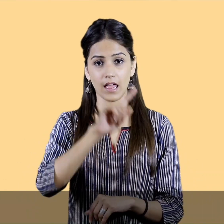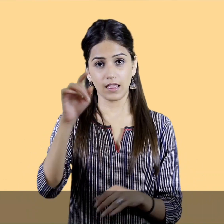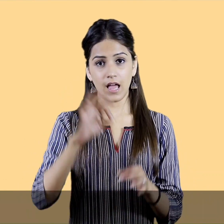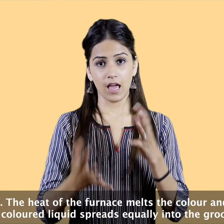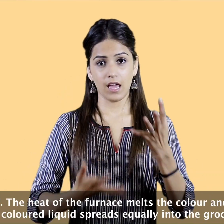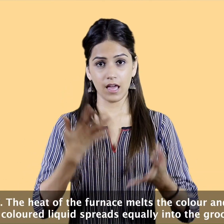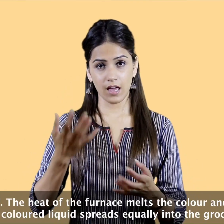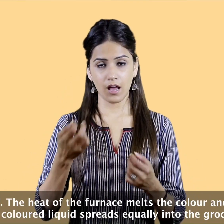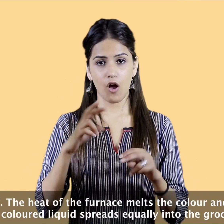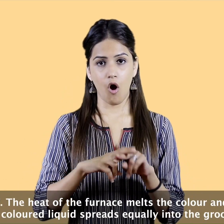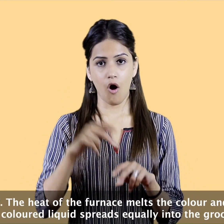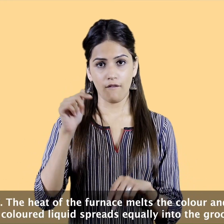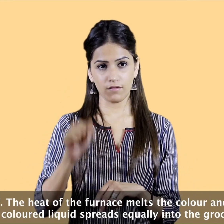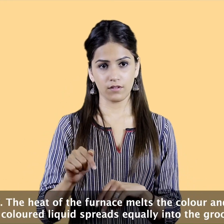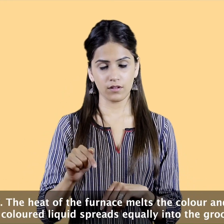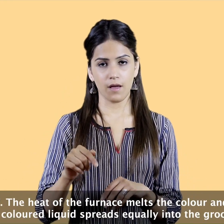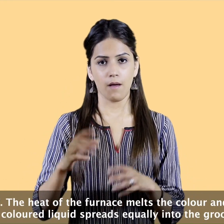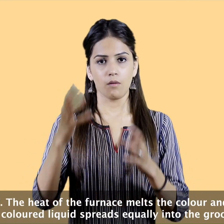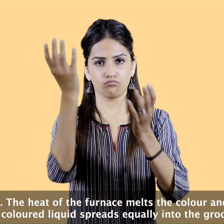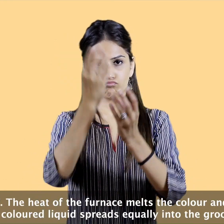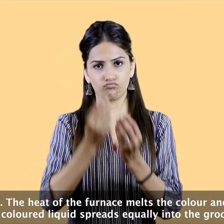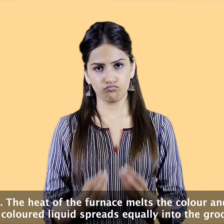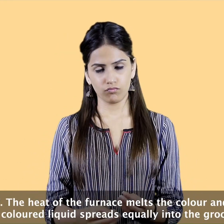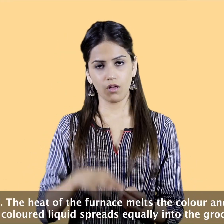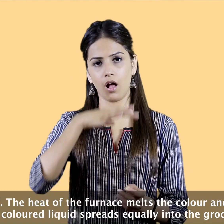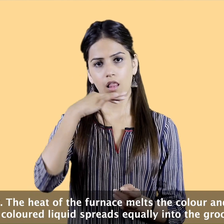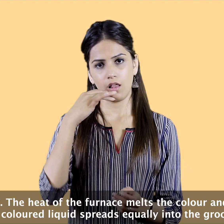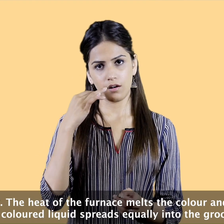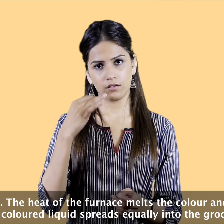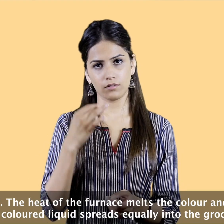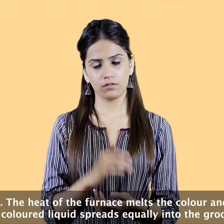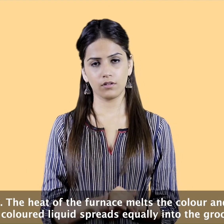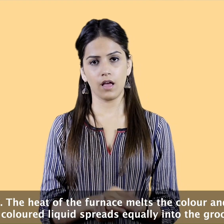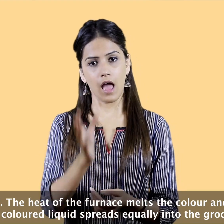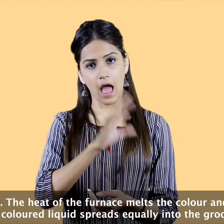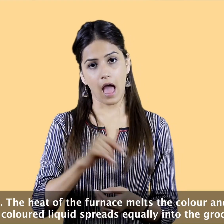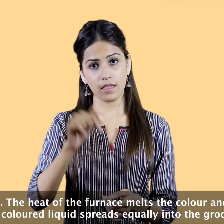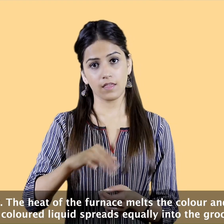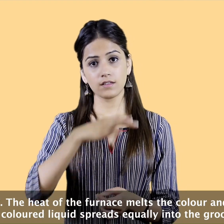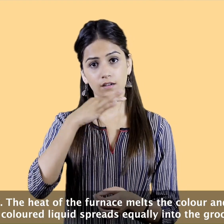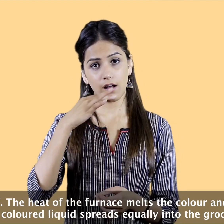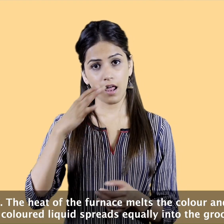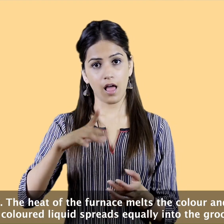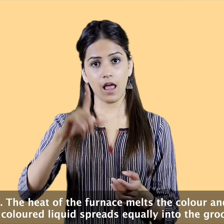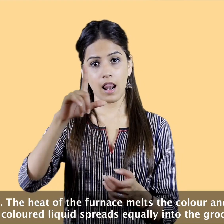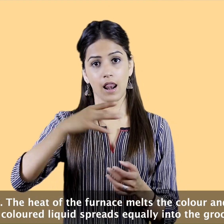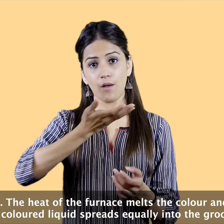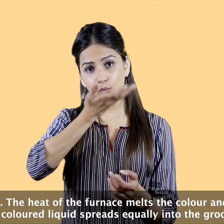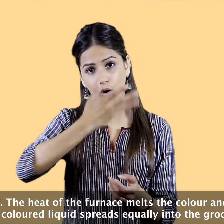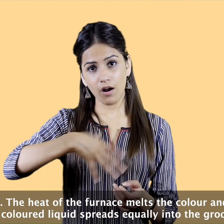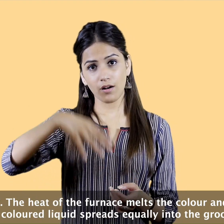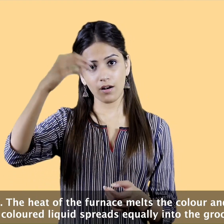The heat of the furnace melts the color and the colored liquid spreads equally into the